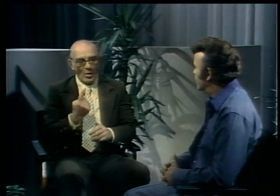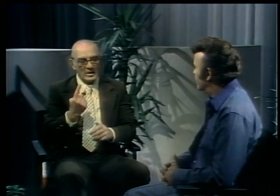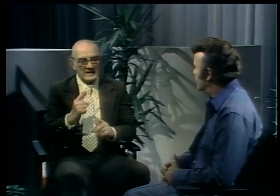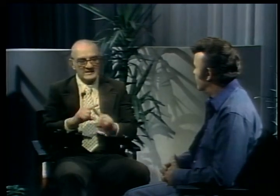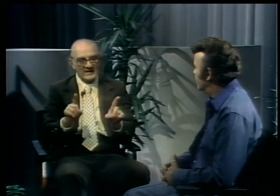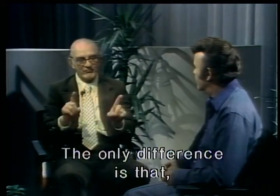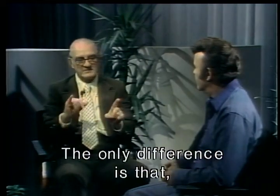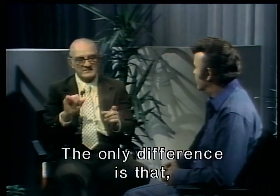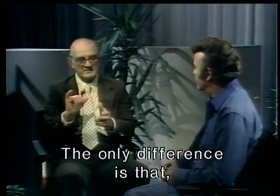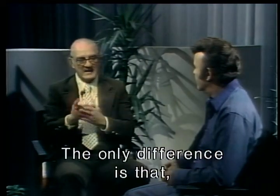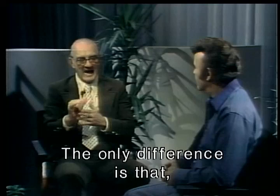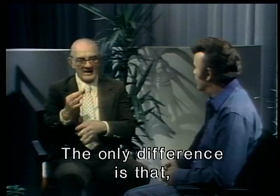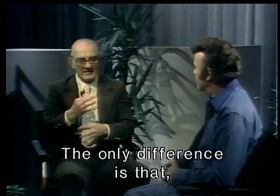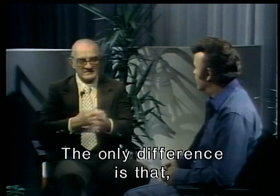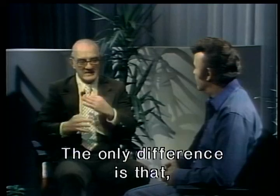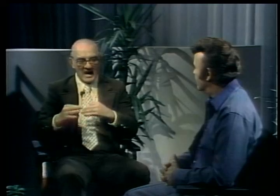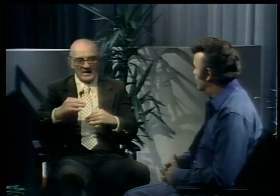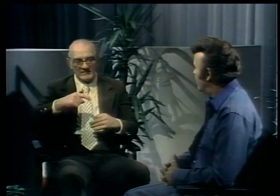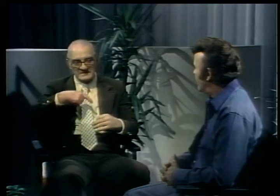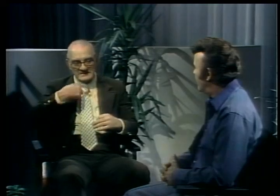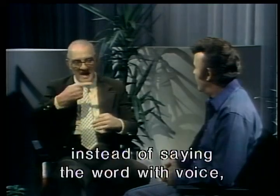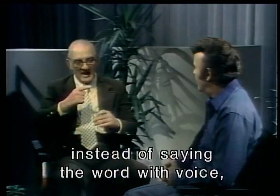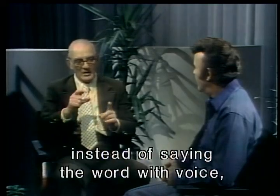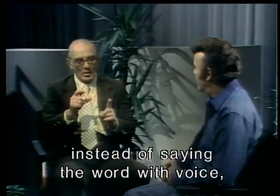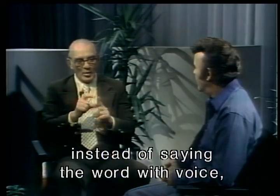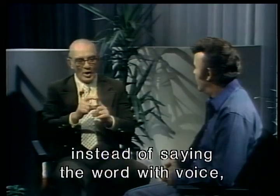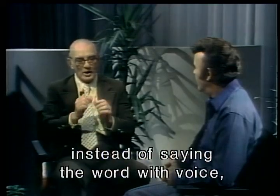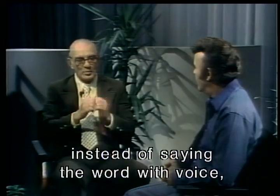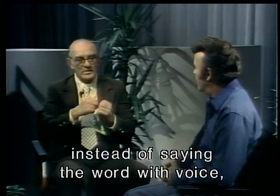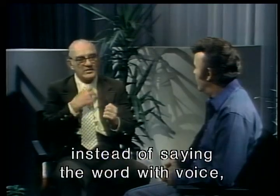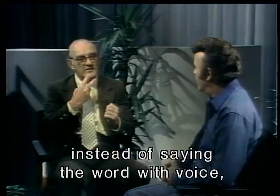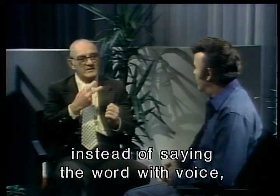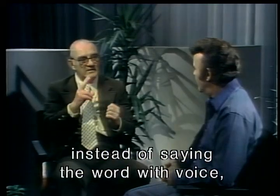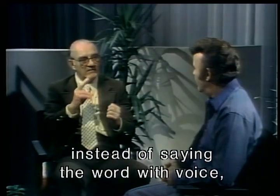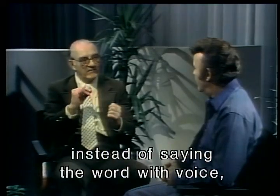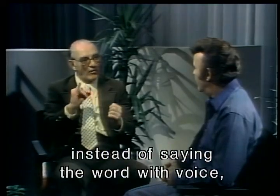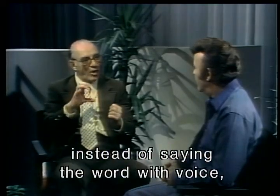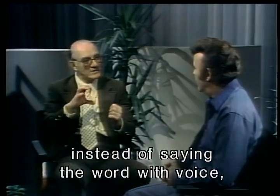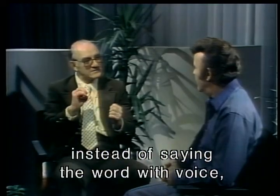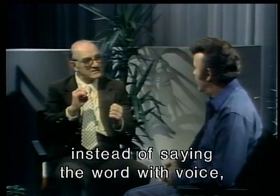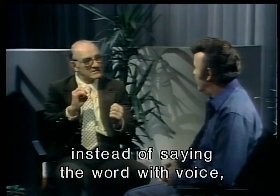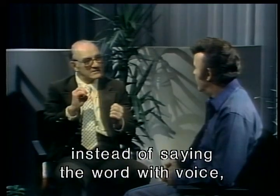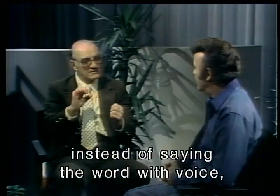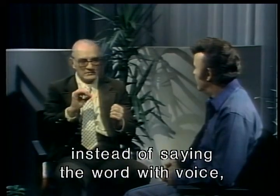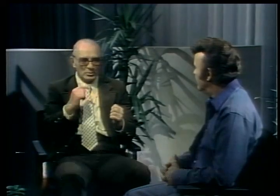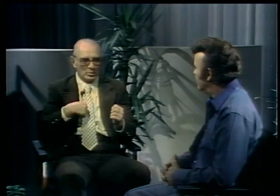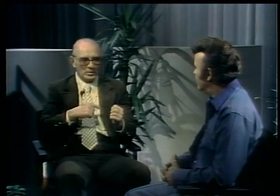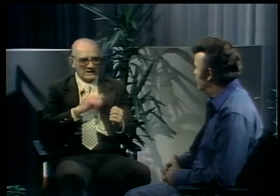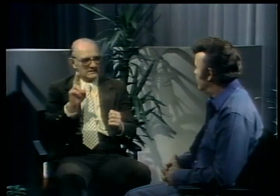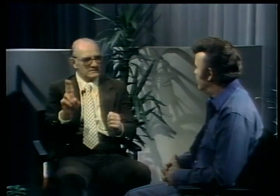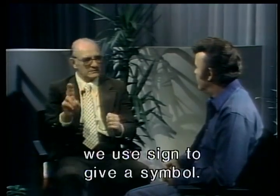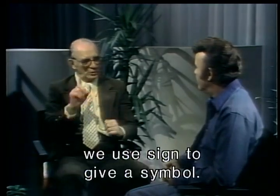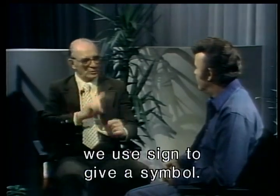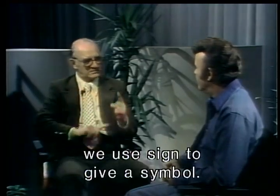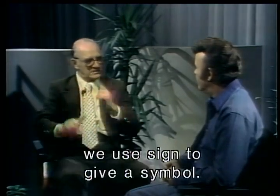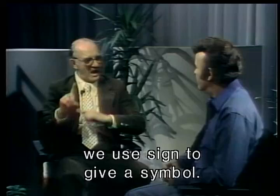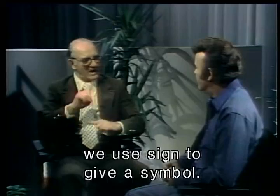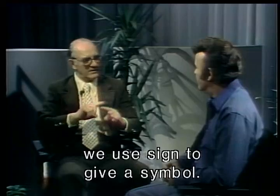Only difference is that instead of saying the word with voice, where you sign it and